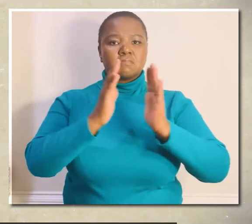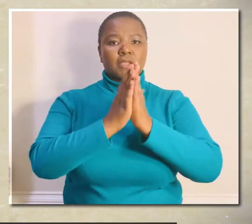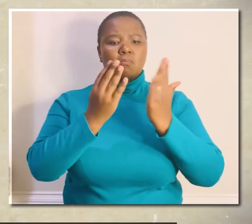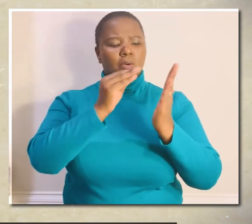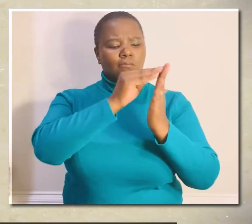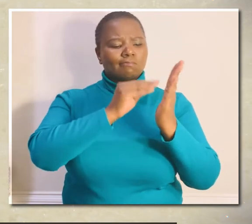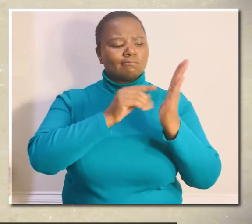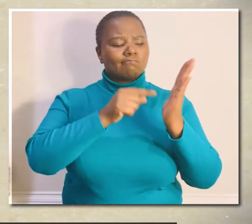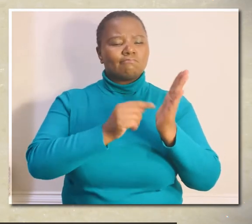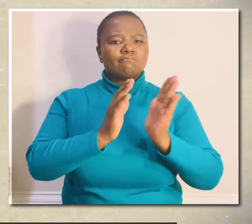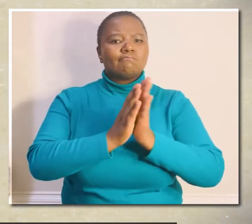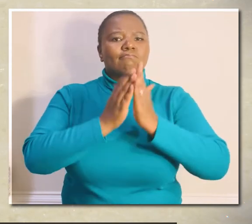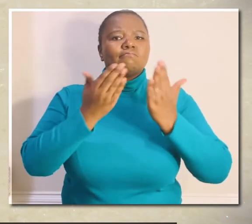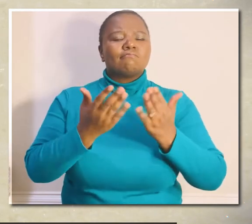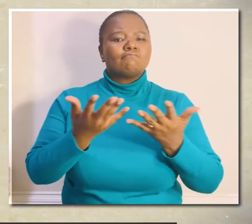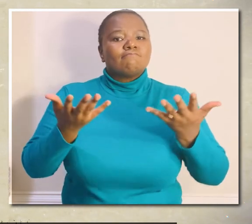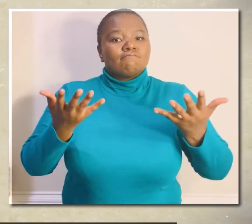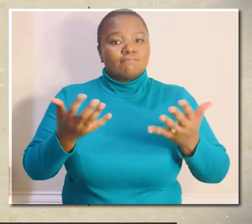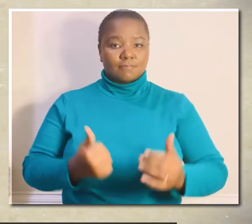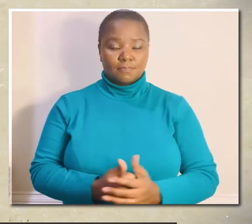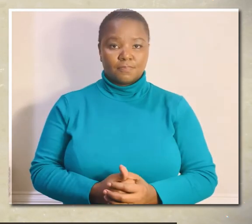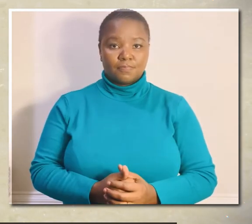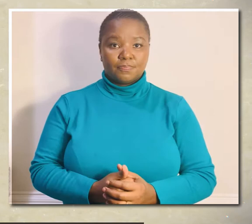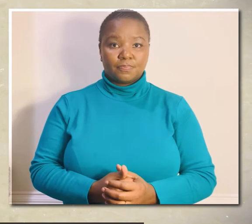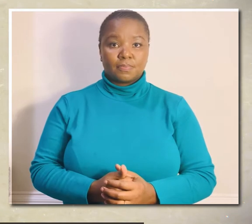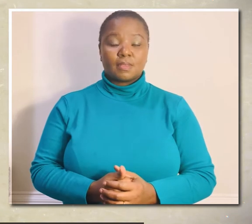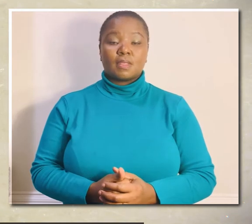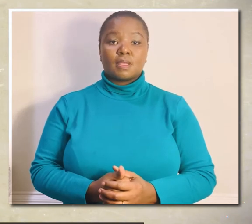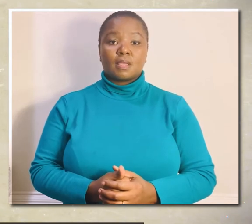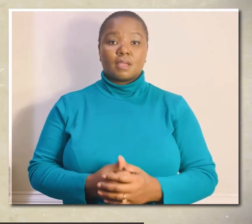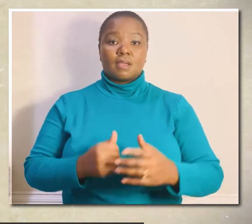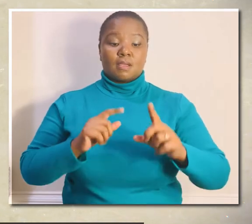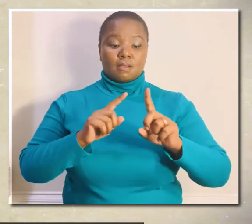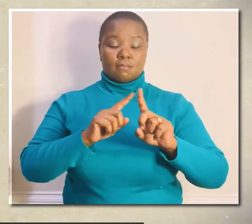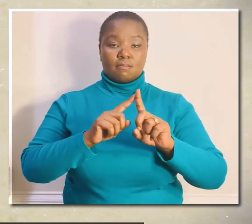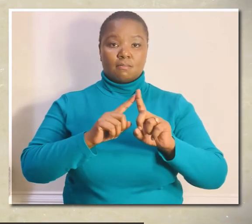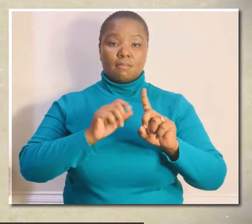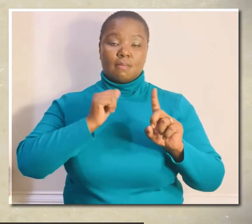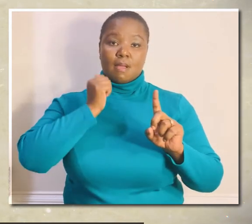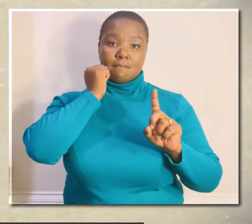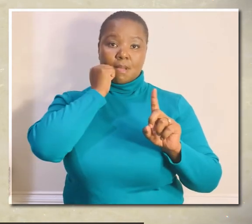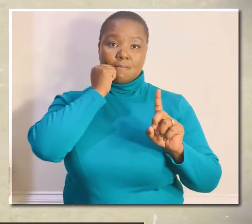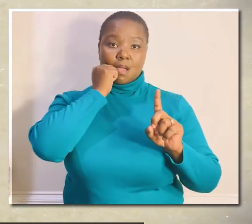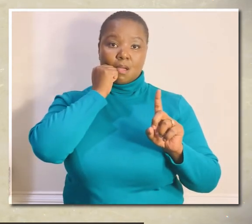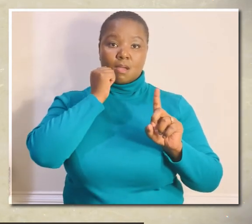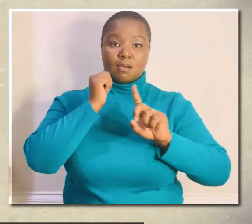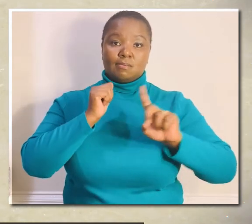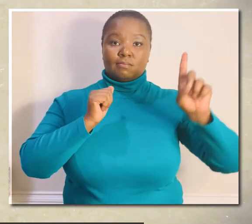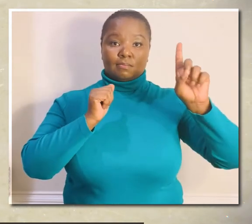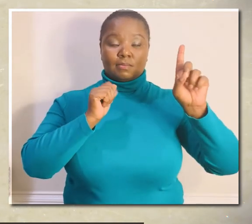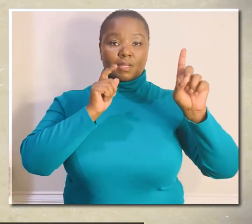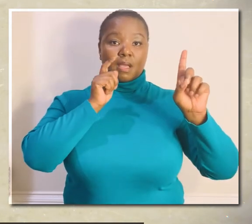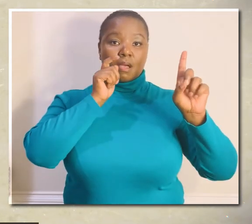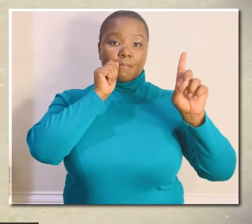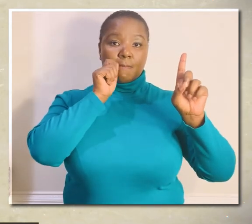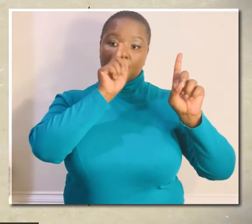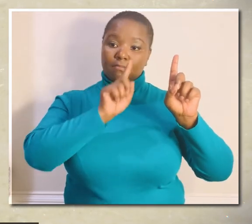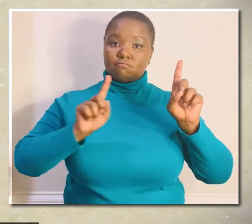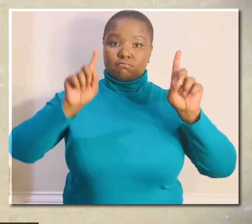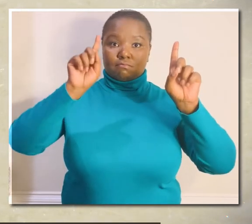Both of my parents, Mike and Fran Preston, are deaf. I grew up in a very small rural town in Illinois.